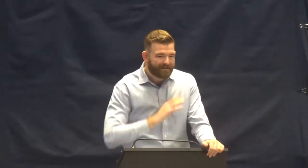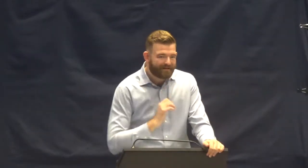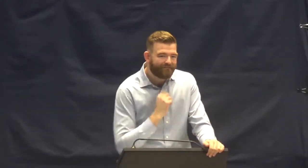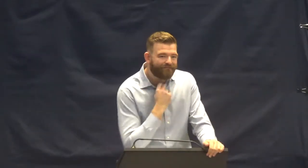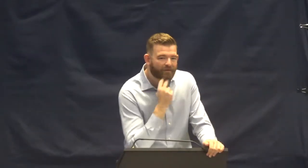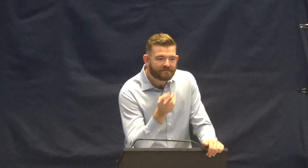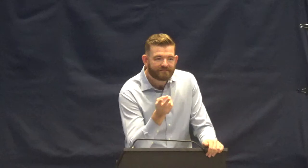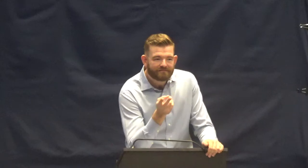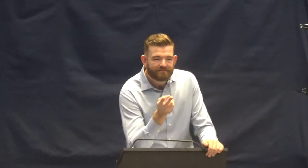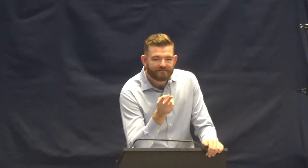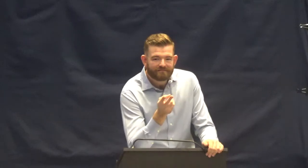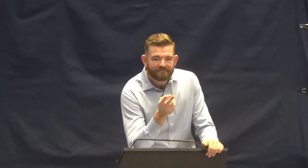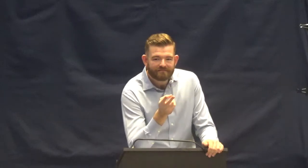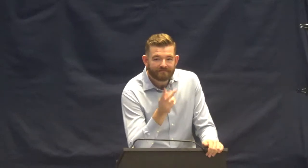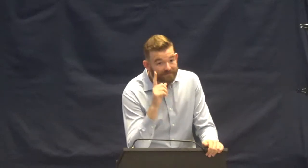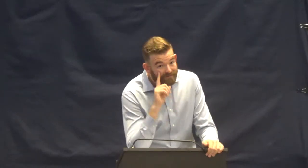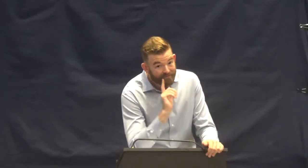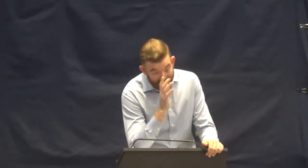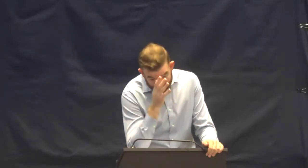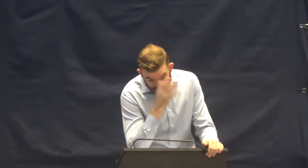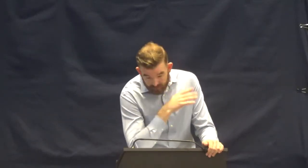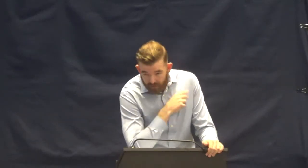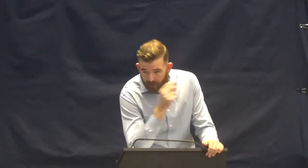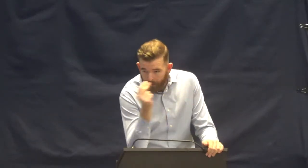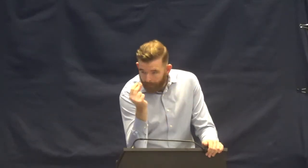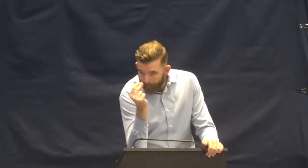did was Jesus gave the deaf man a voice.